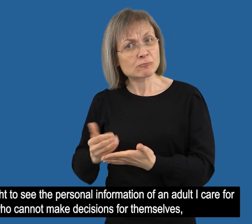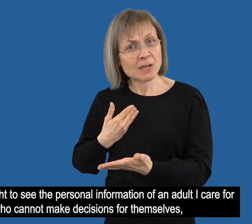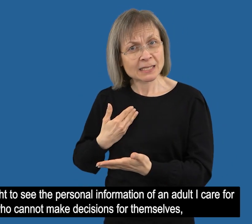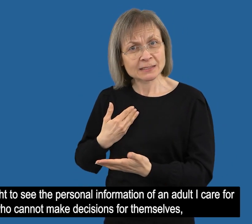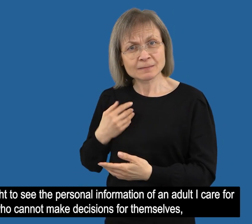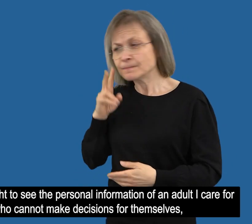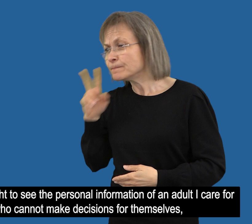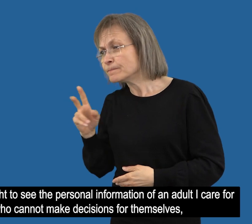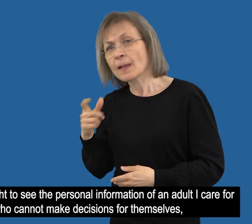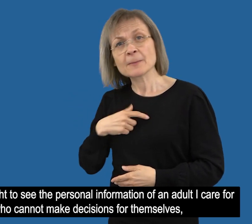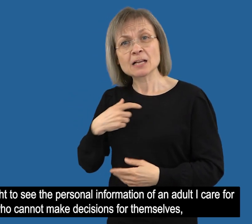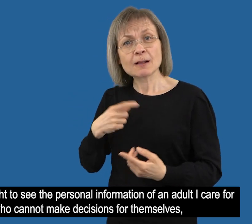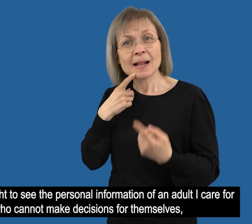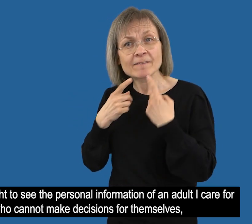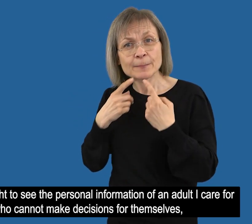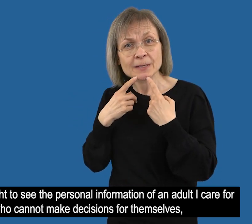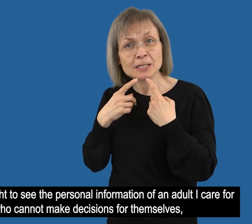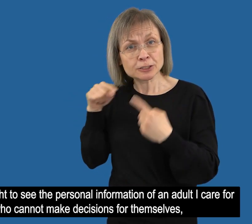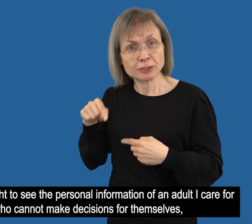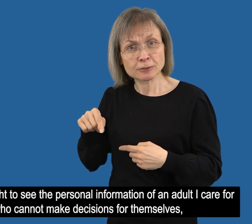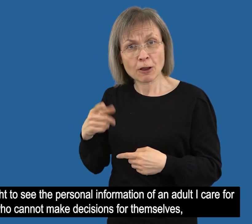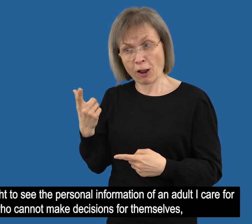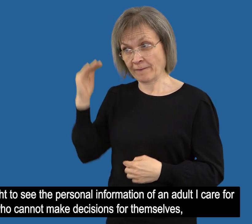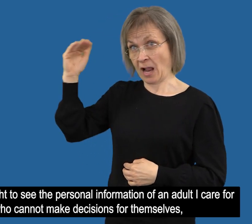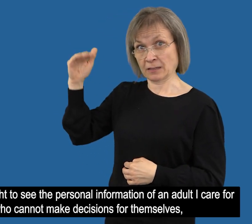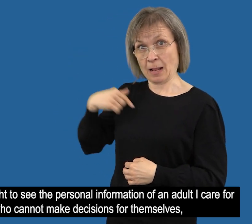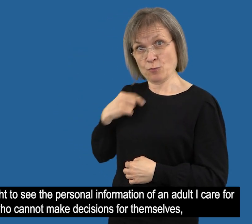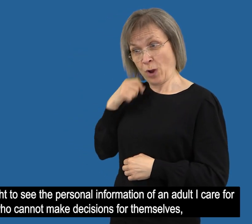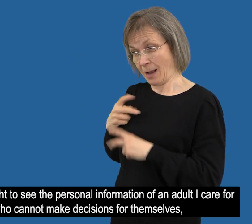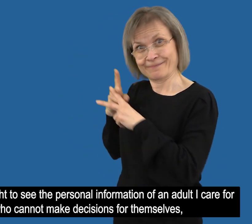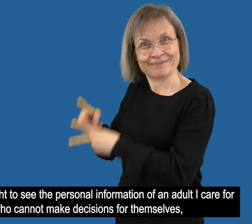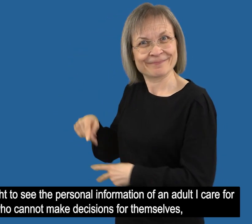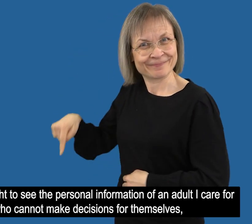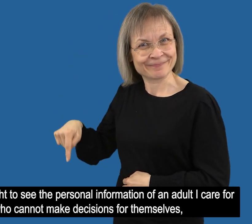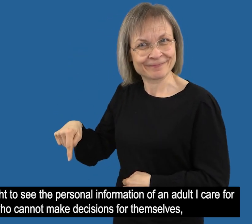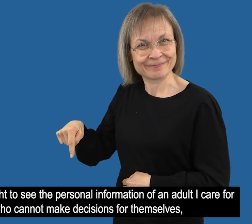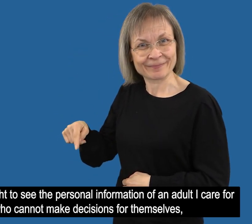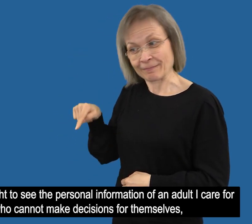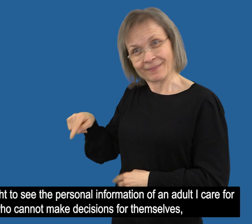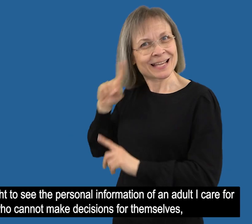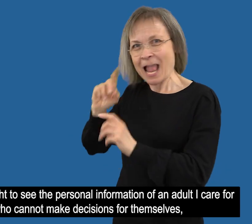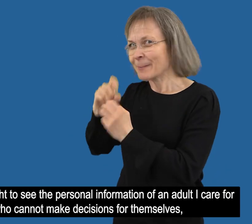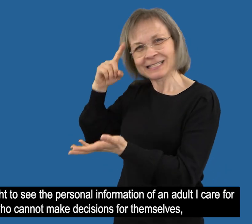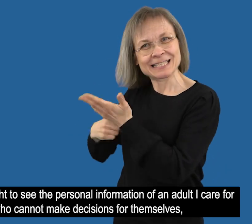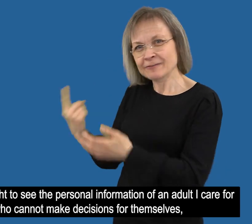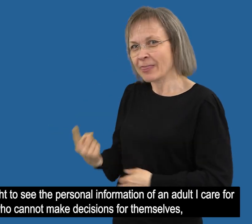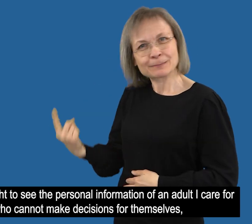I have the right to see the personal information of an adult I care for who cannot make decisions for themselves,